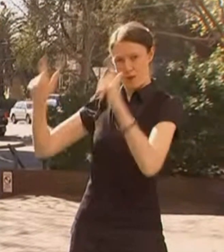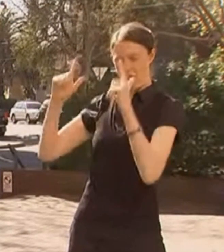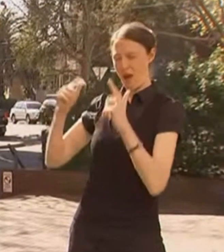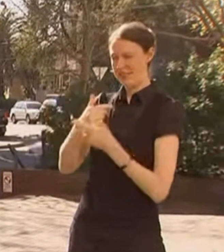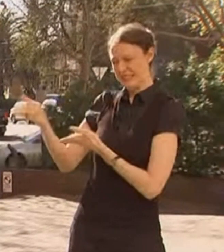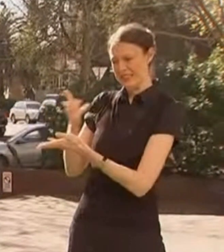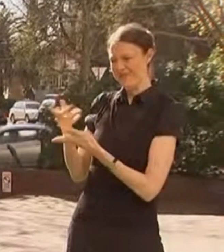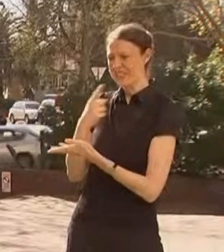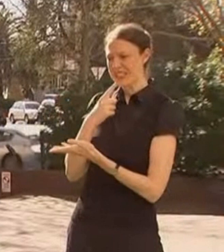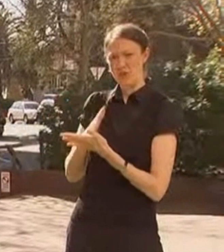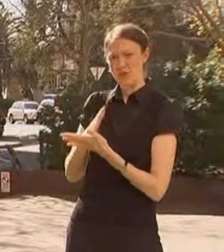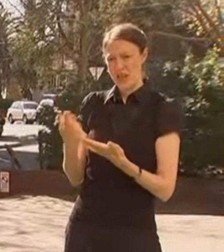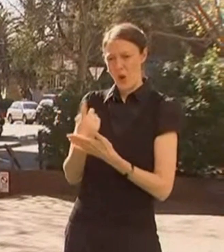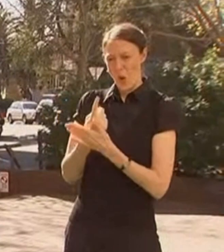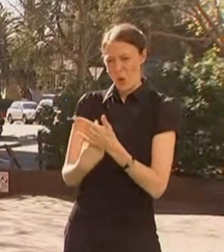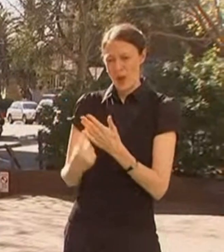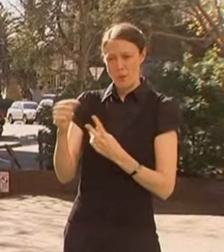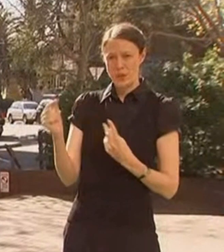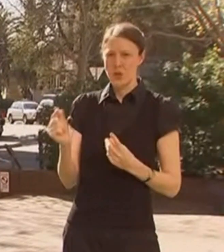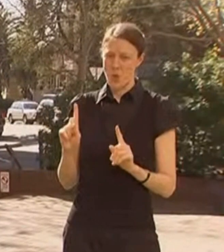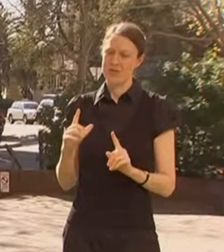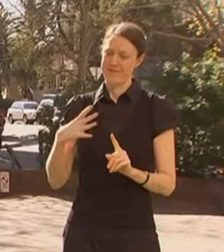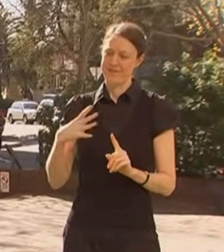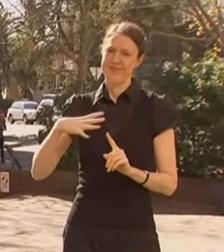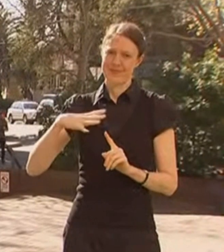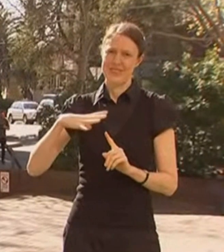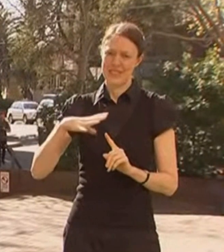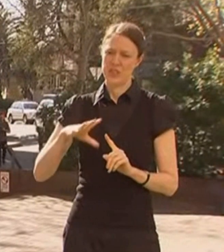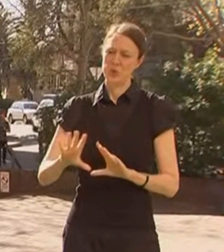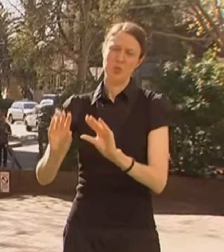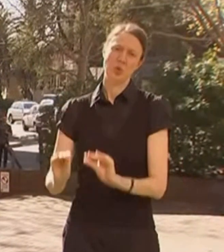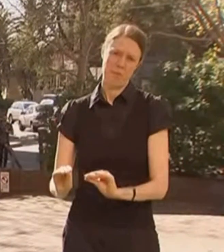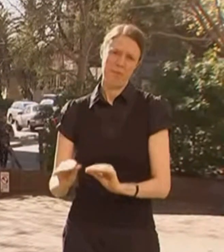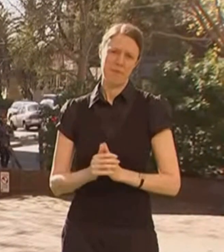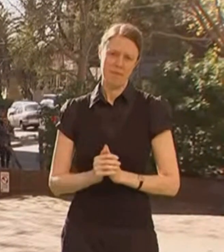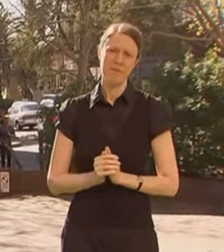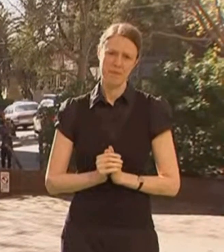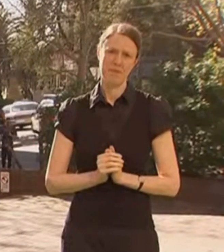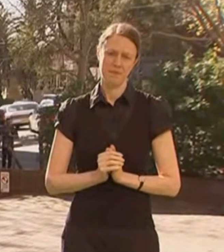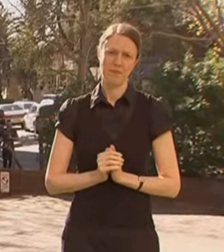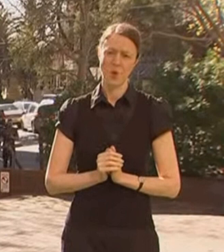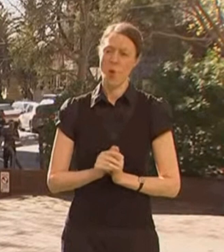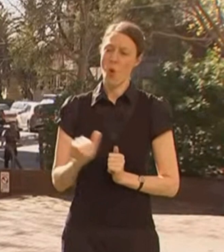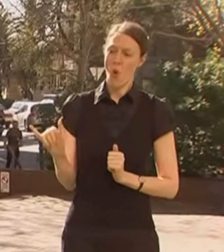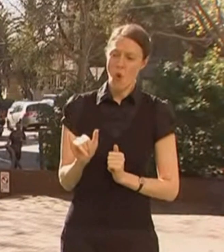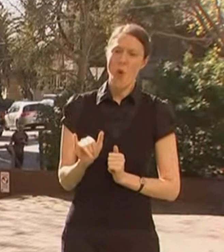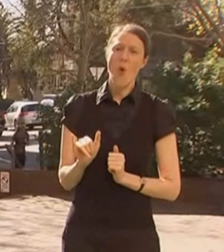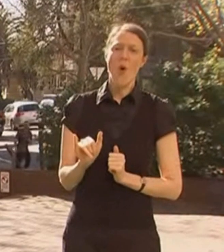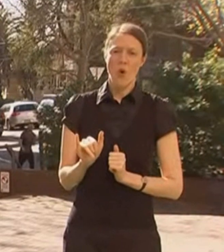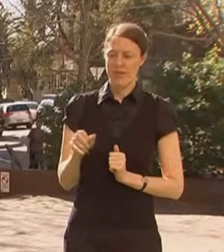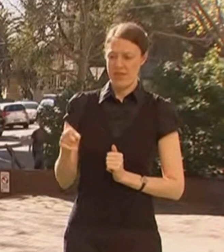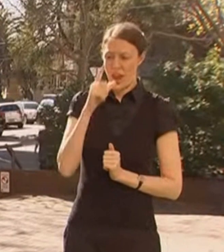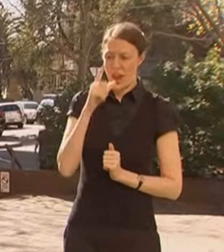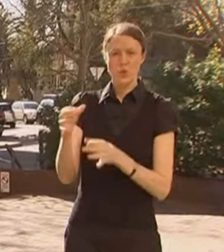ensure that the protesters could adhere to his Form 1 or the current health orders. I spoke